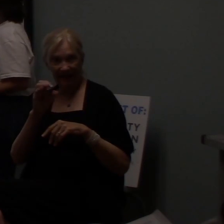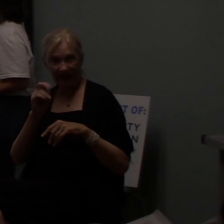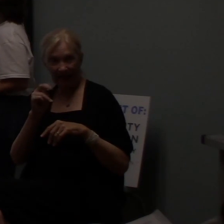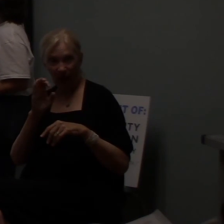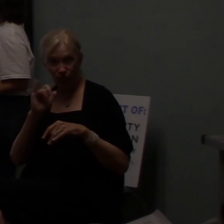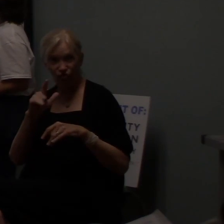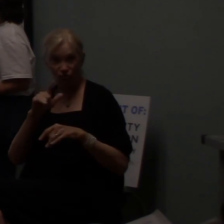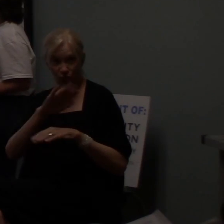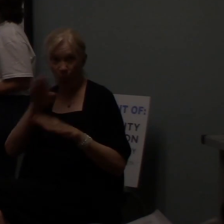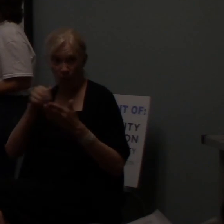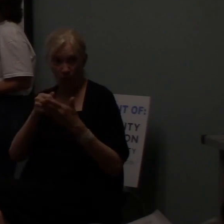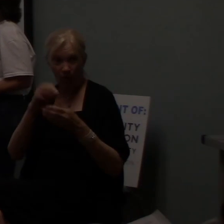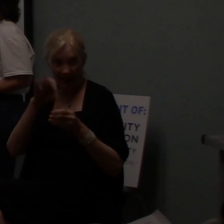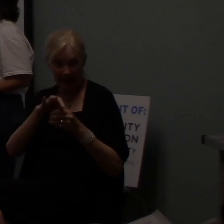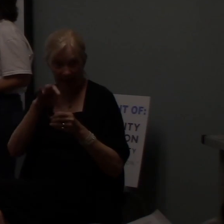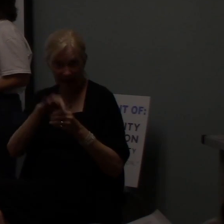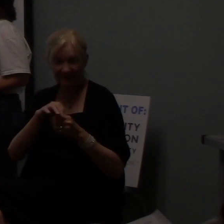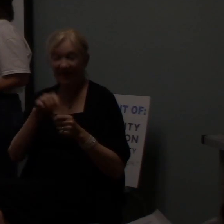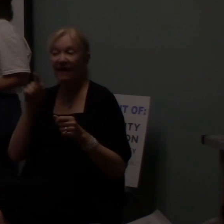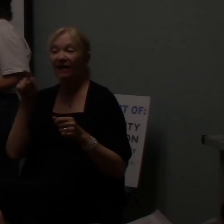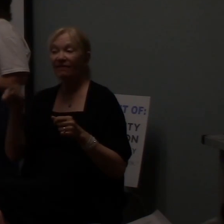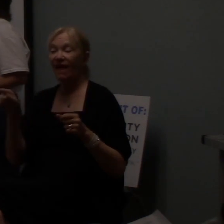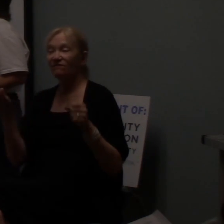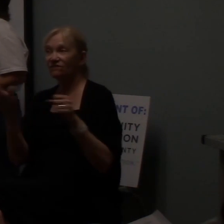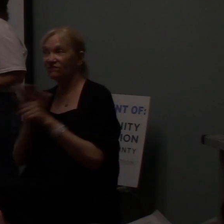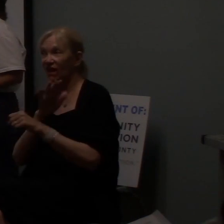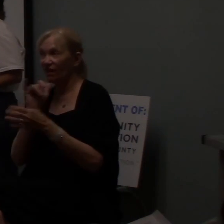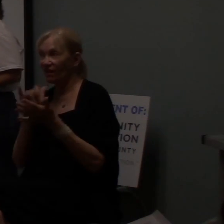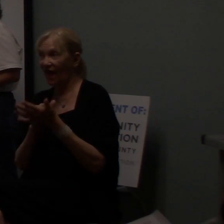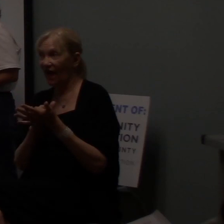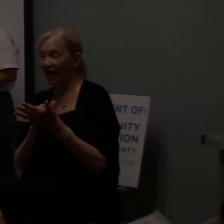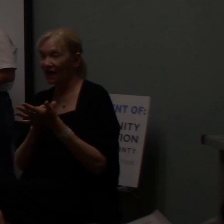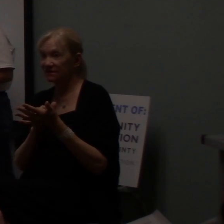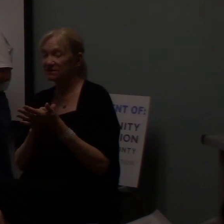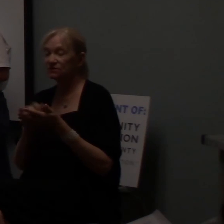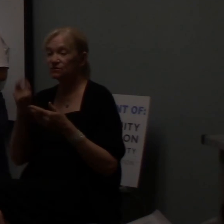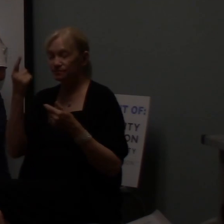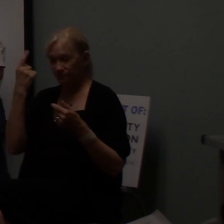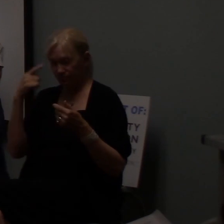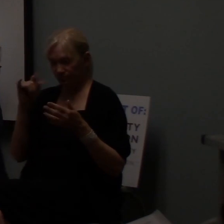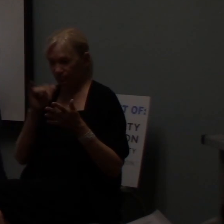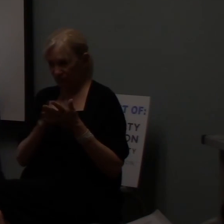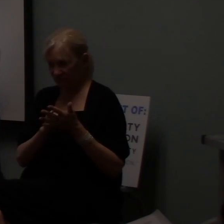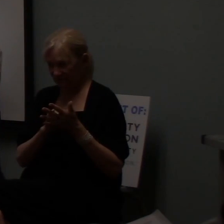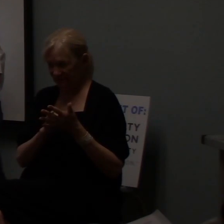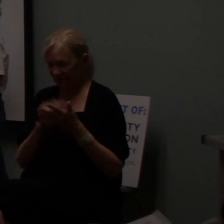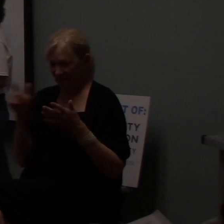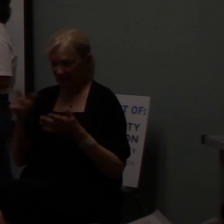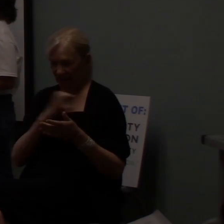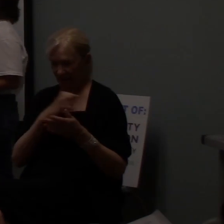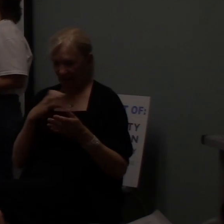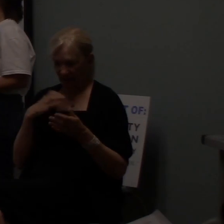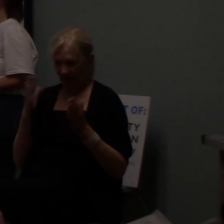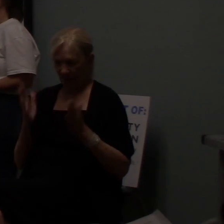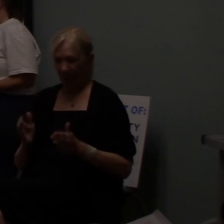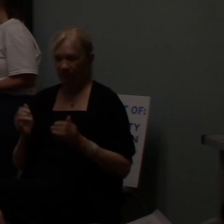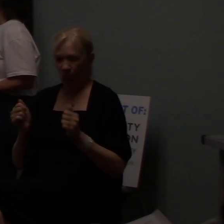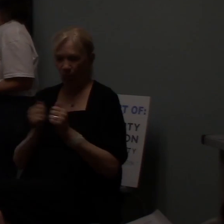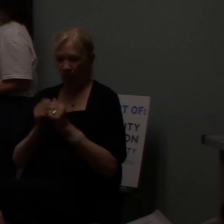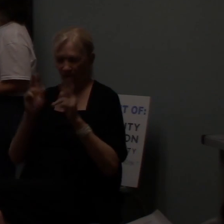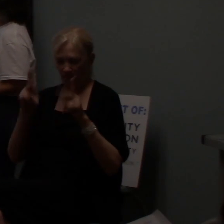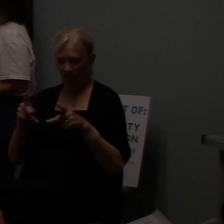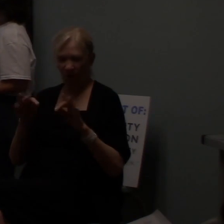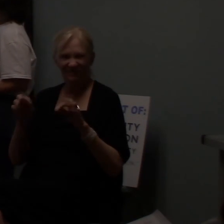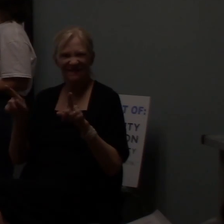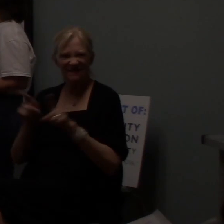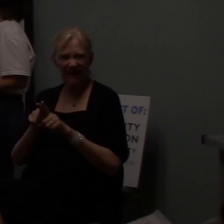officials, and they fill the vacancy for the county commissioner with a person of the same political party.